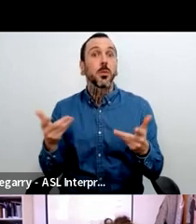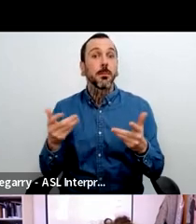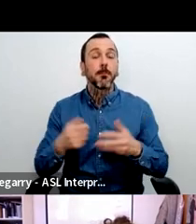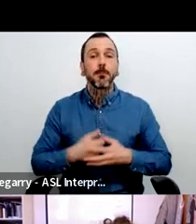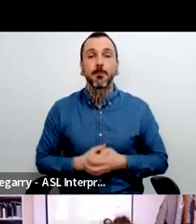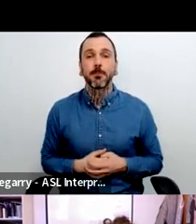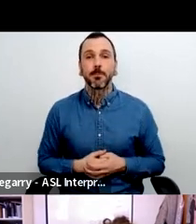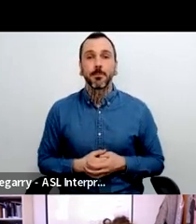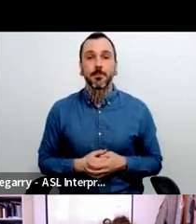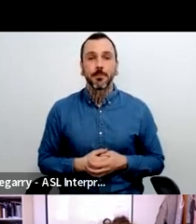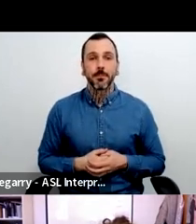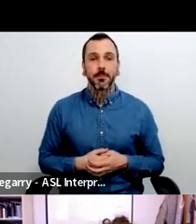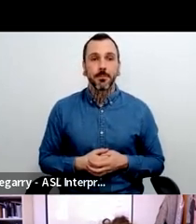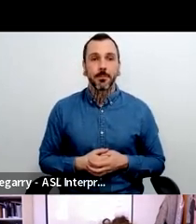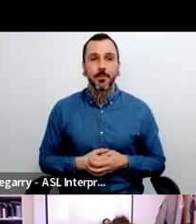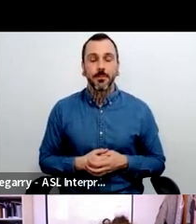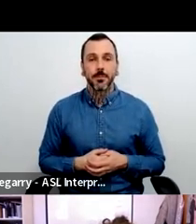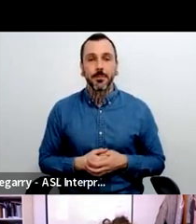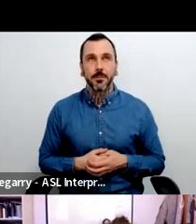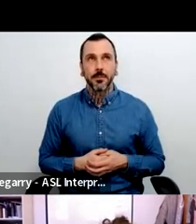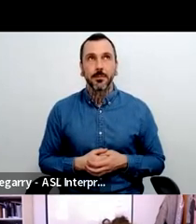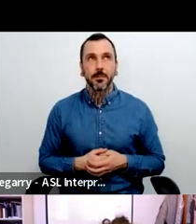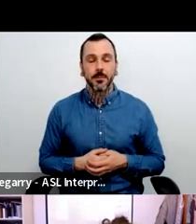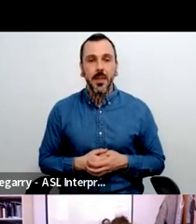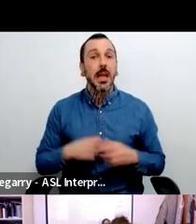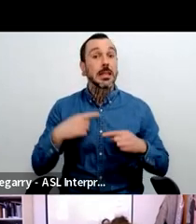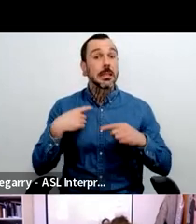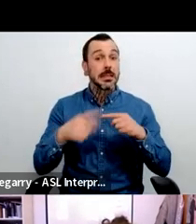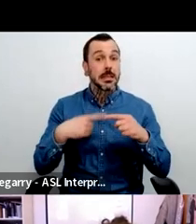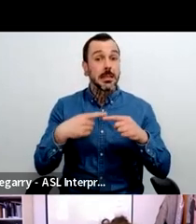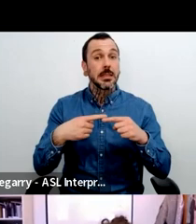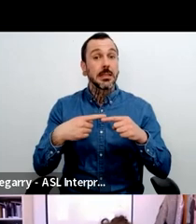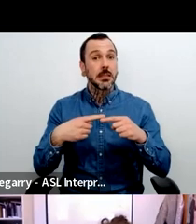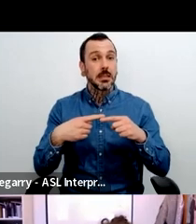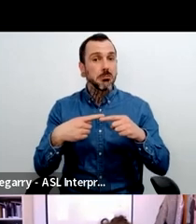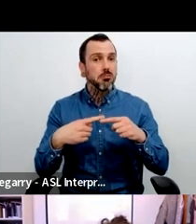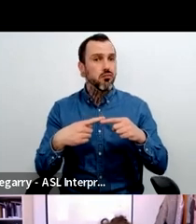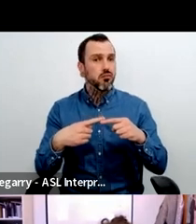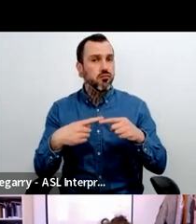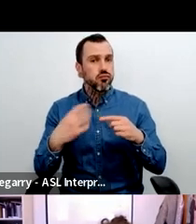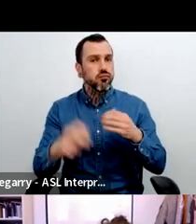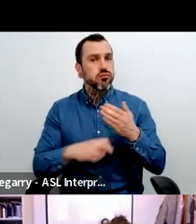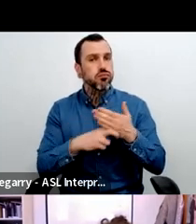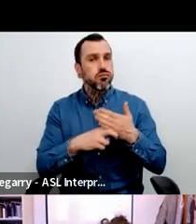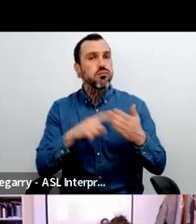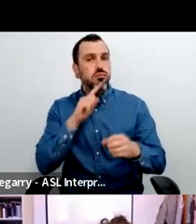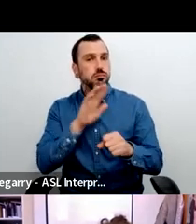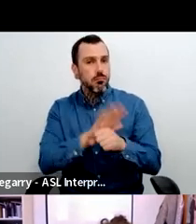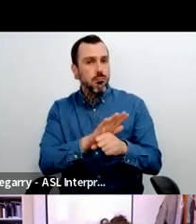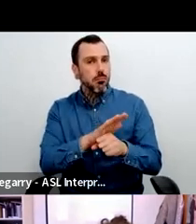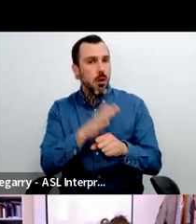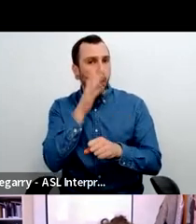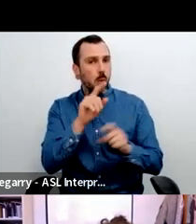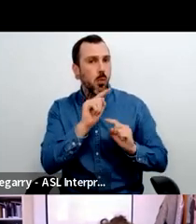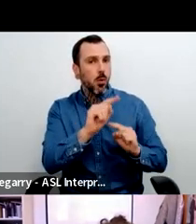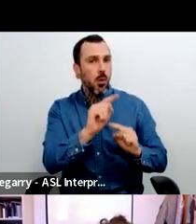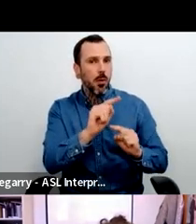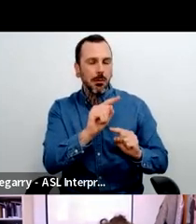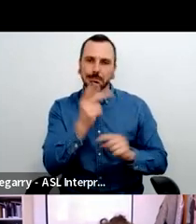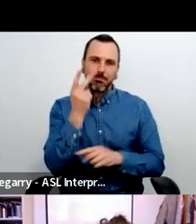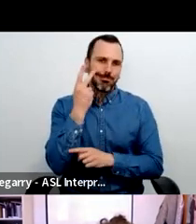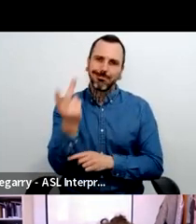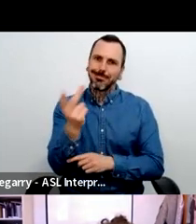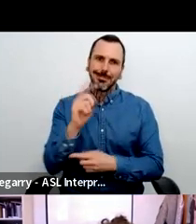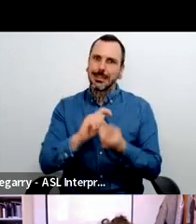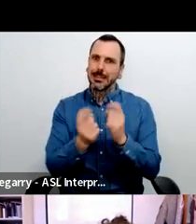the idea of making a season subscription, that is committing to something for an entire season, is perhaps a bit trickier, and you're seeing shifts in your